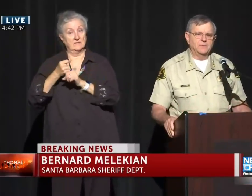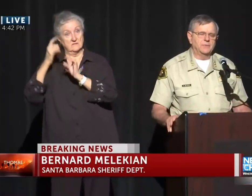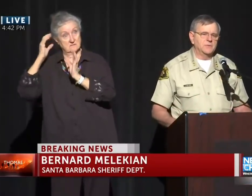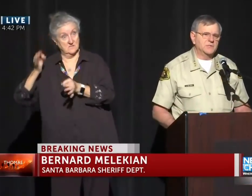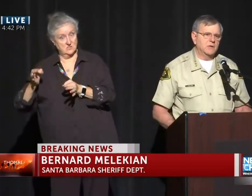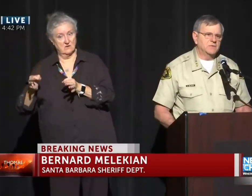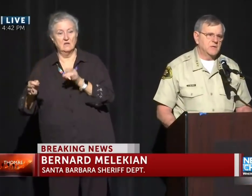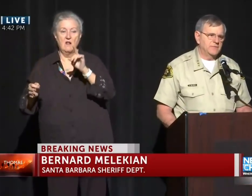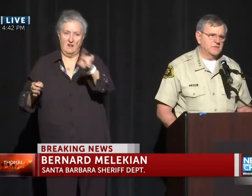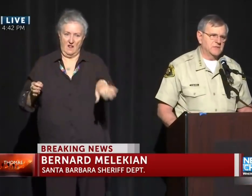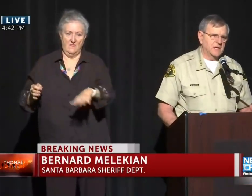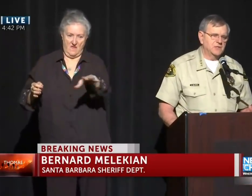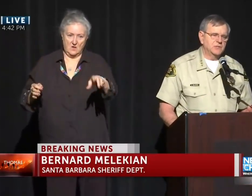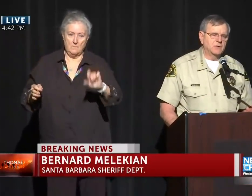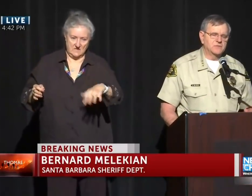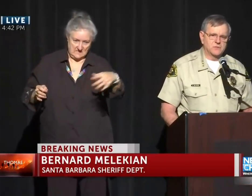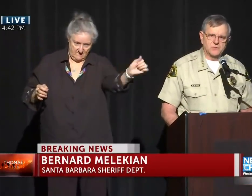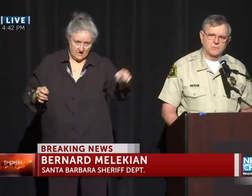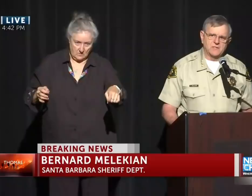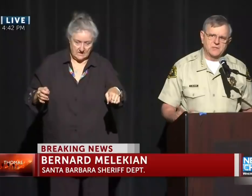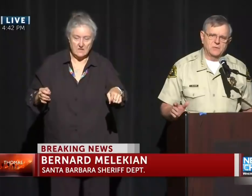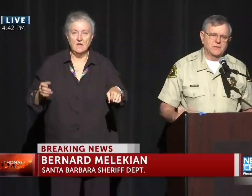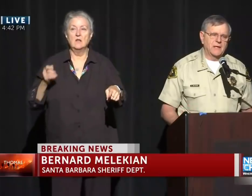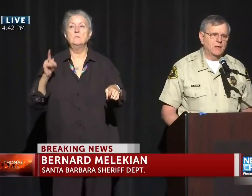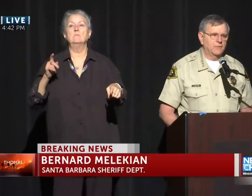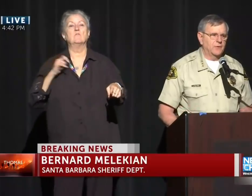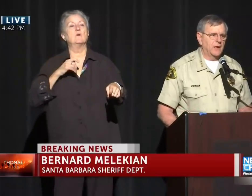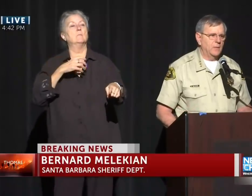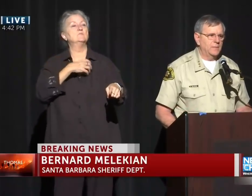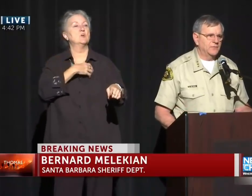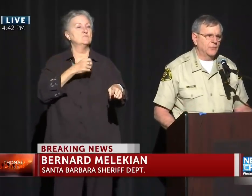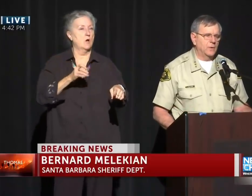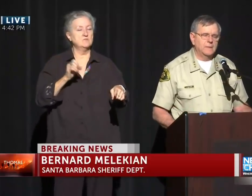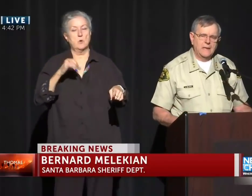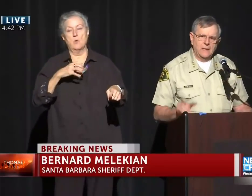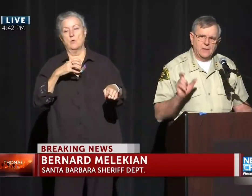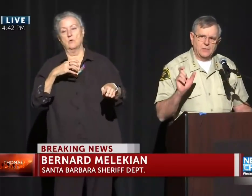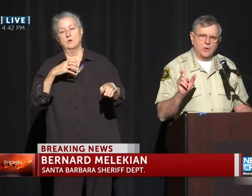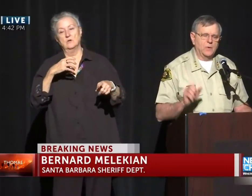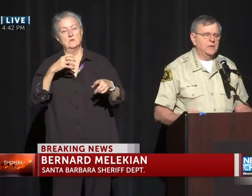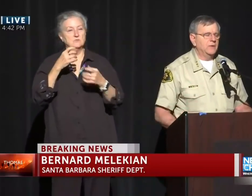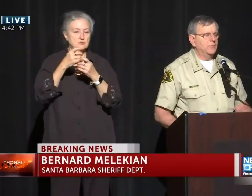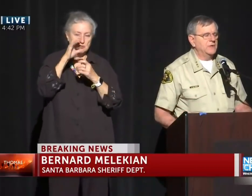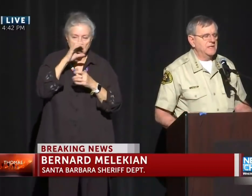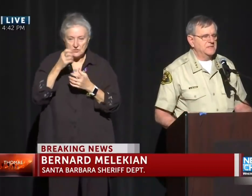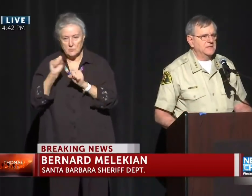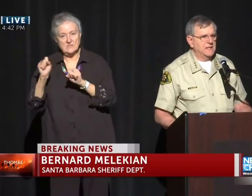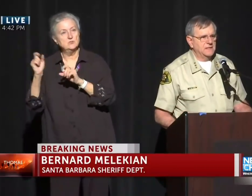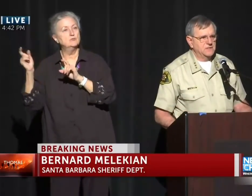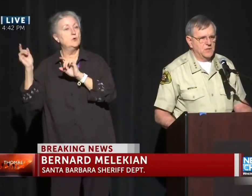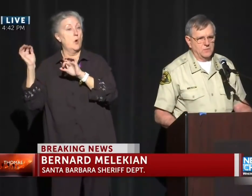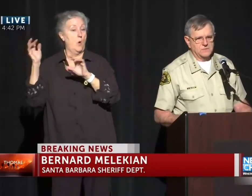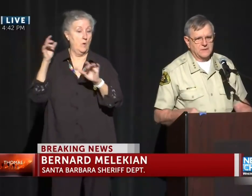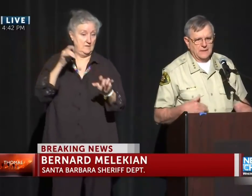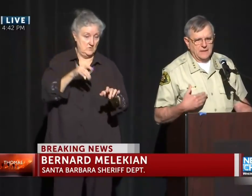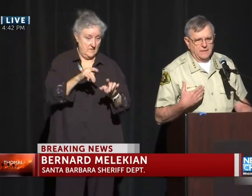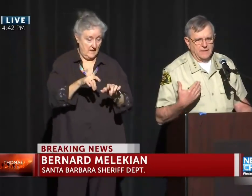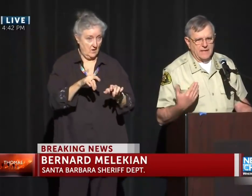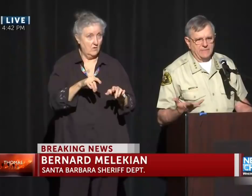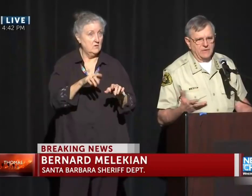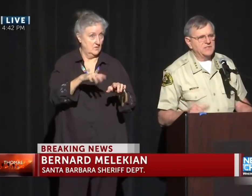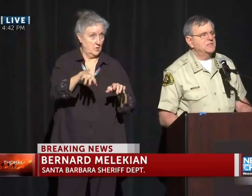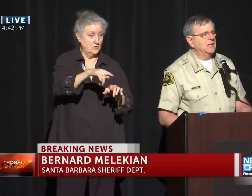a number of people from the Sheriff's Office and Sheriff's Search and Rescue and the California Highway Patrol who go into the pre-designated